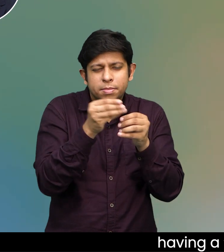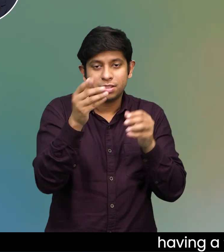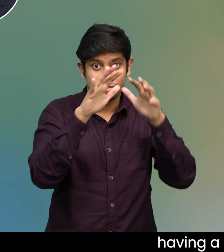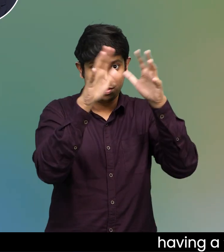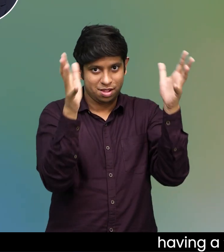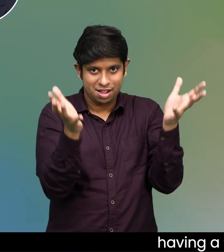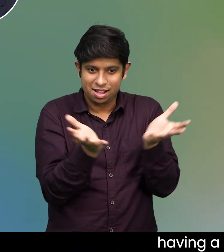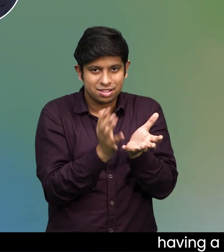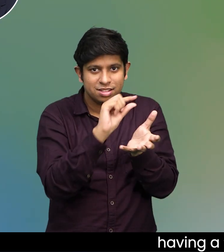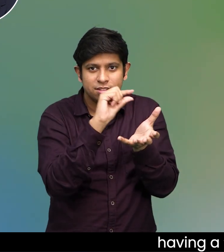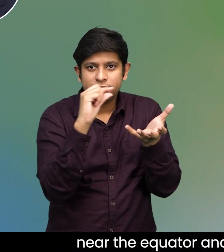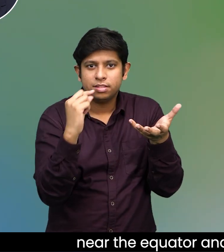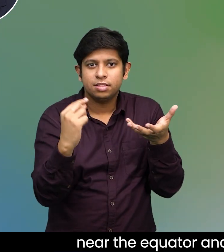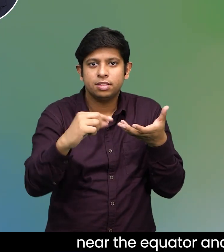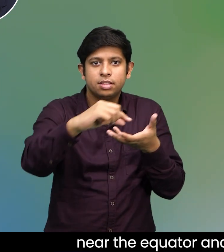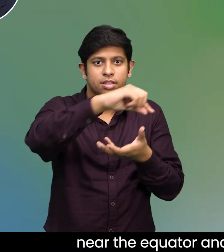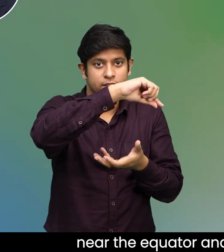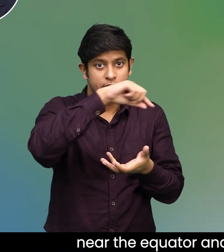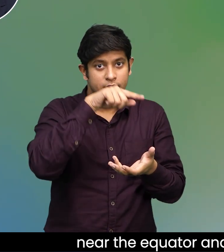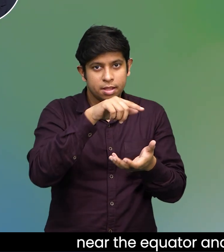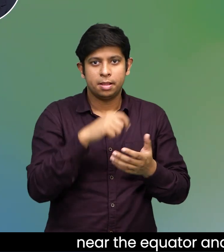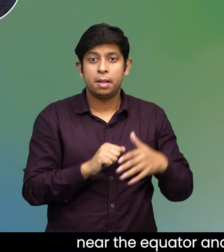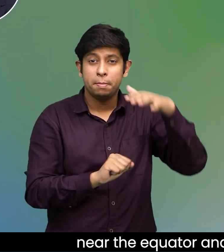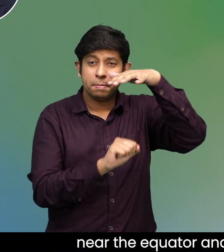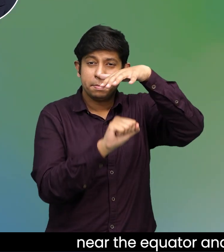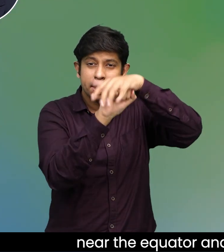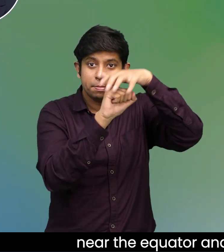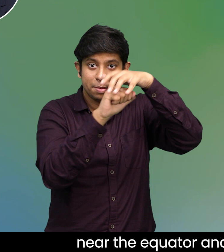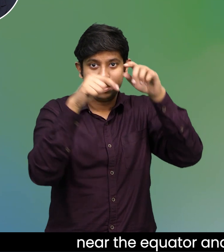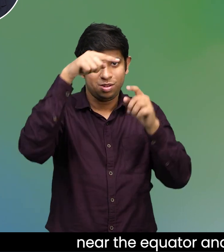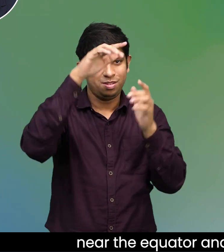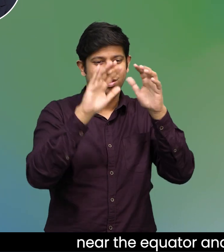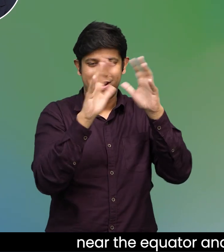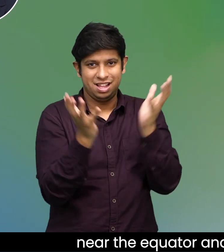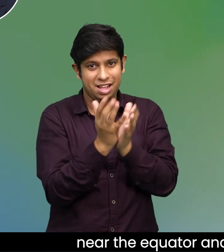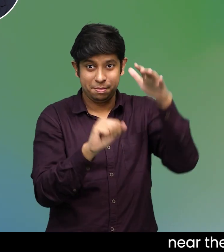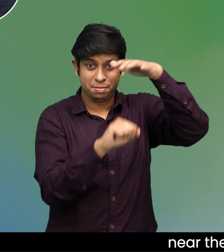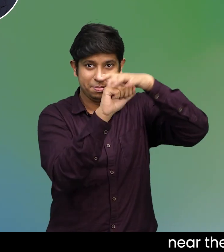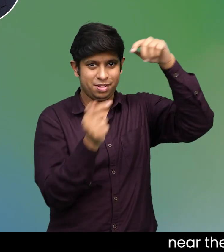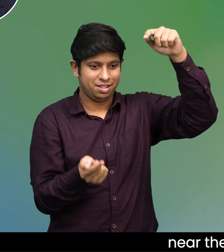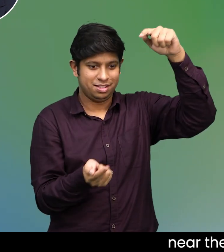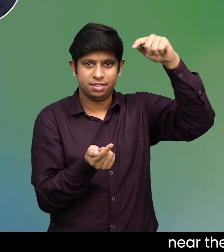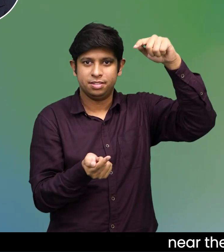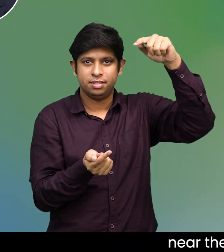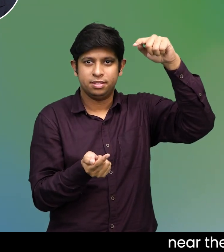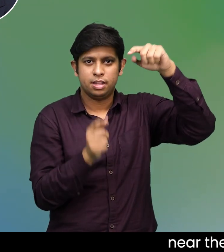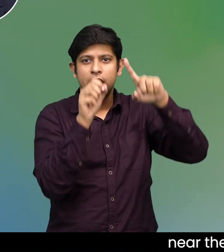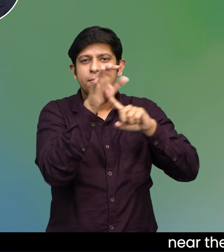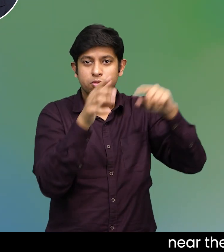Having a zero effect near the equator and a maximum effect near the